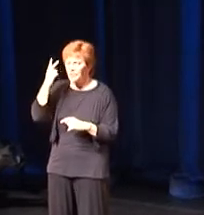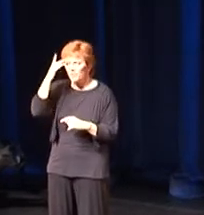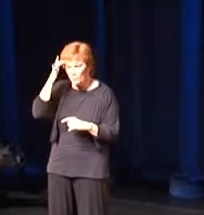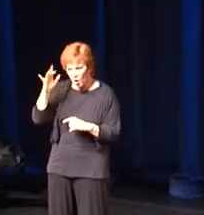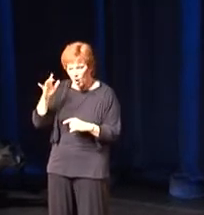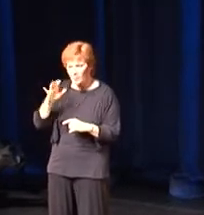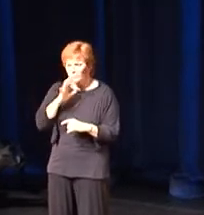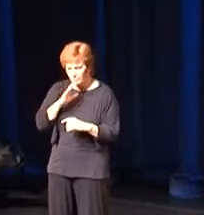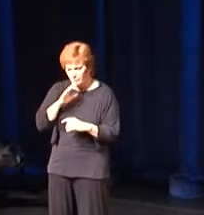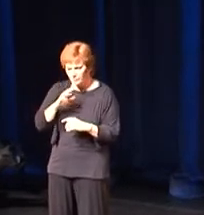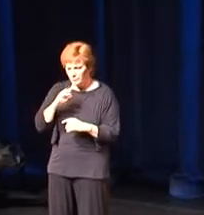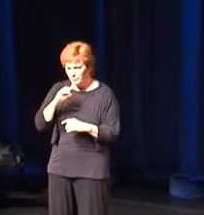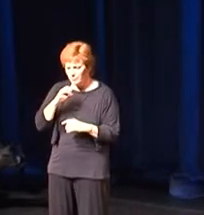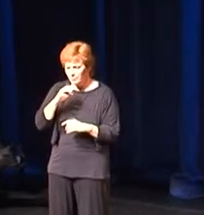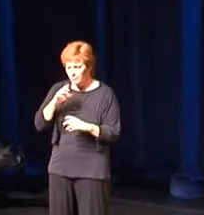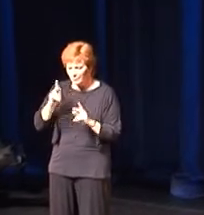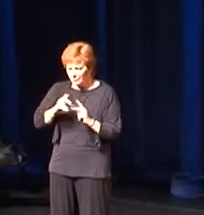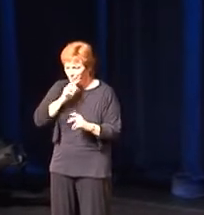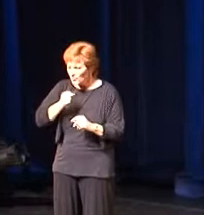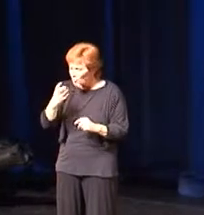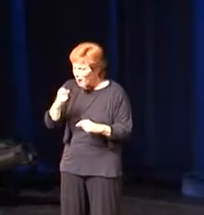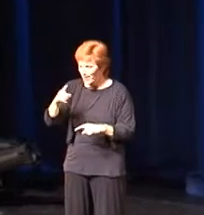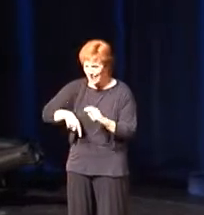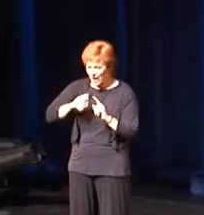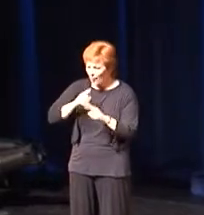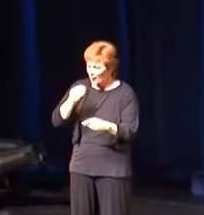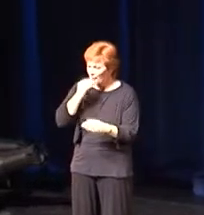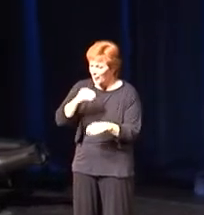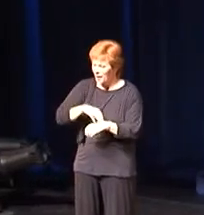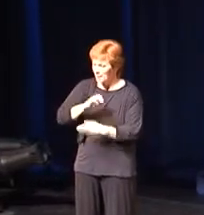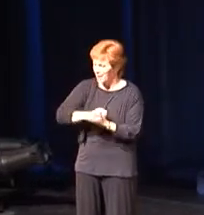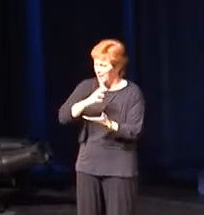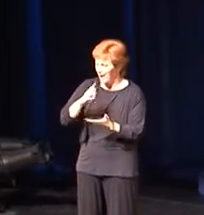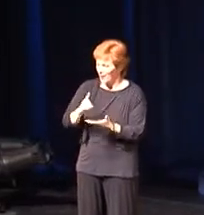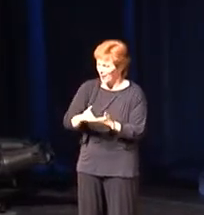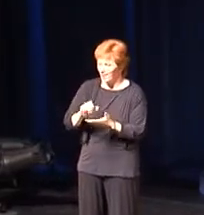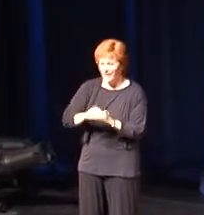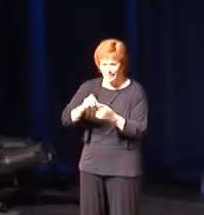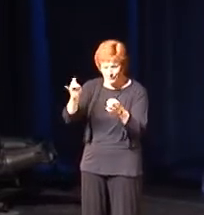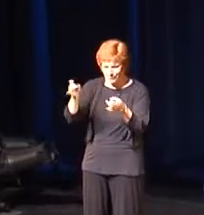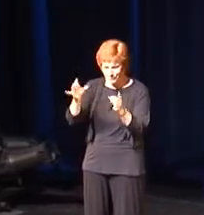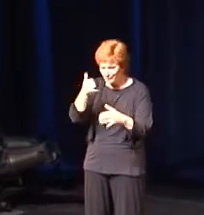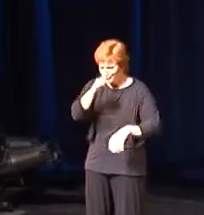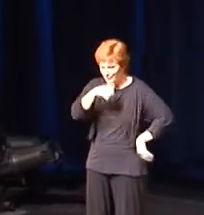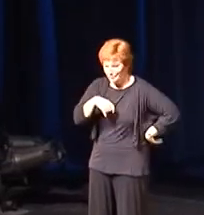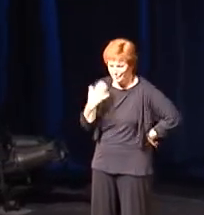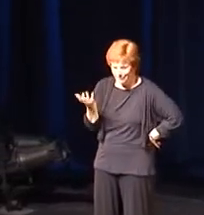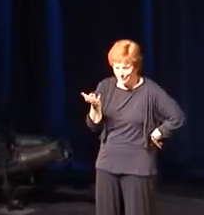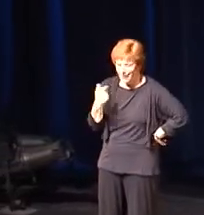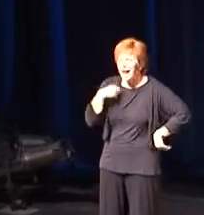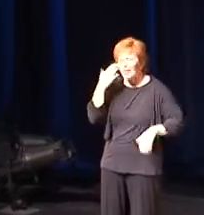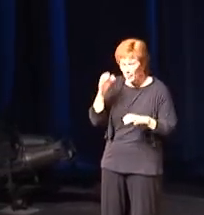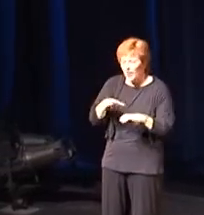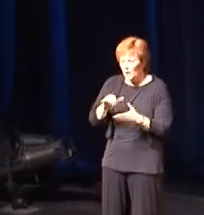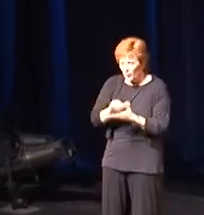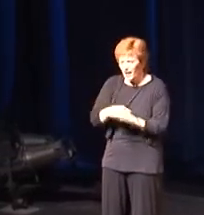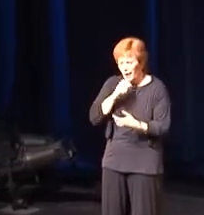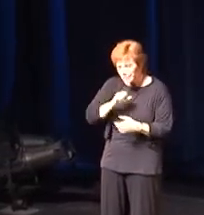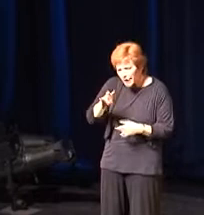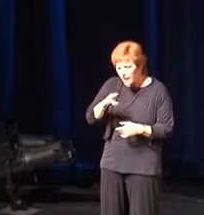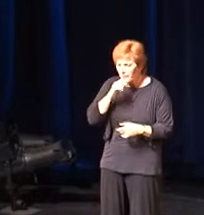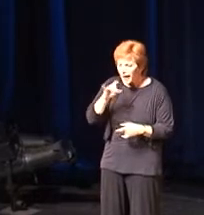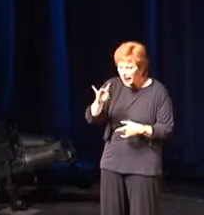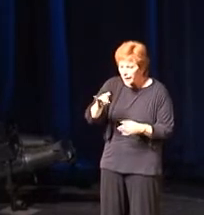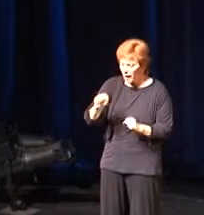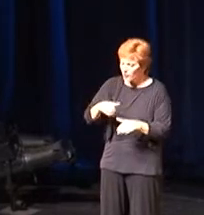12-year-olds that can't order food at McDonald's. I think that's ridiculous. Because when I was like 7 or 8 years old, I knew how to do that, those kinds of things. I could go